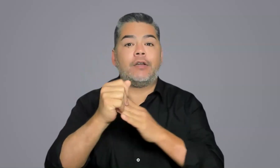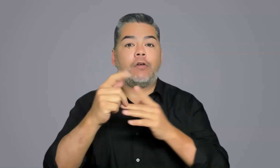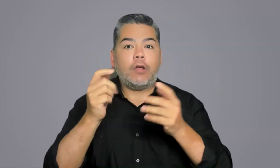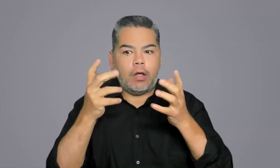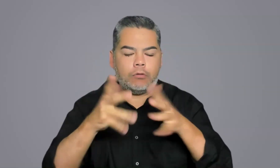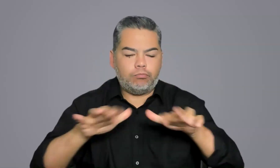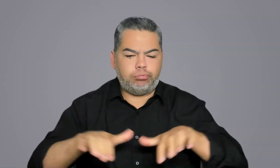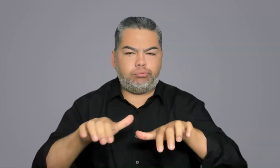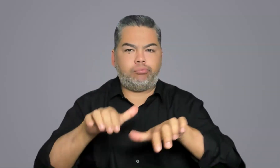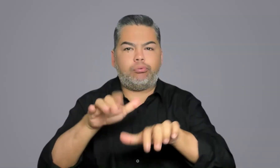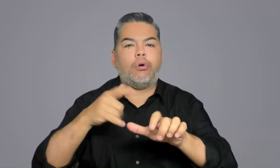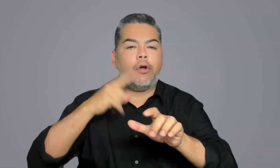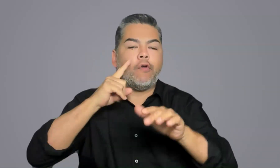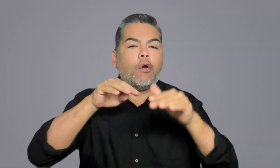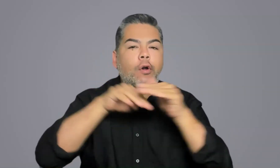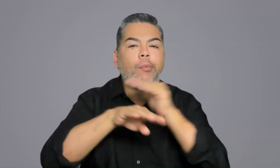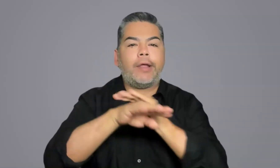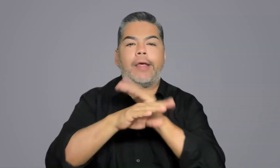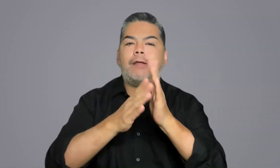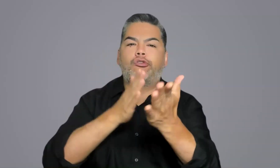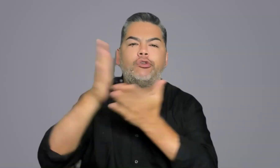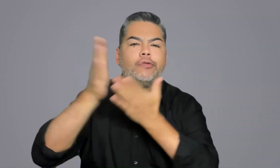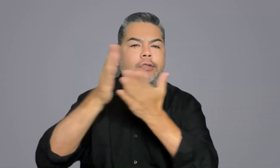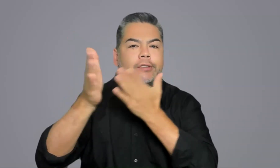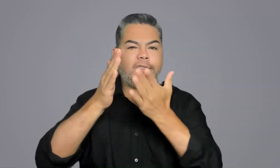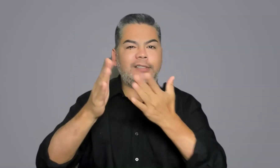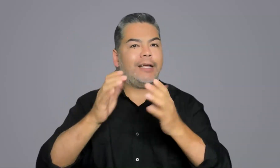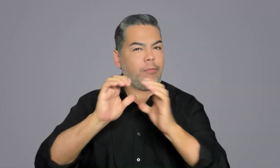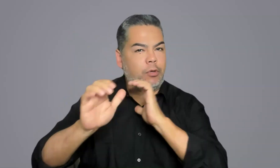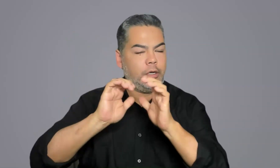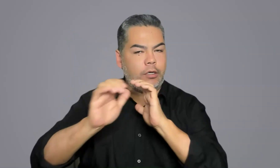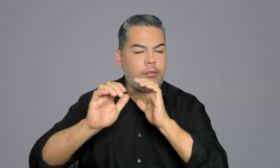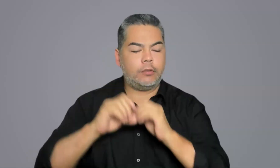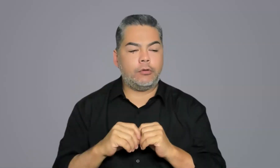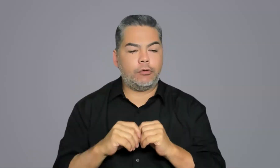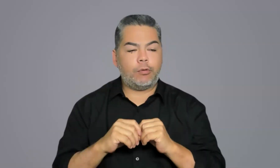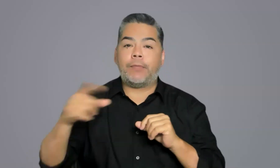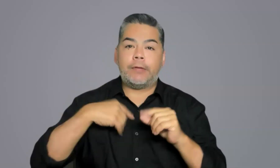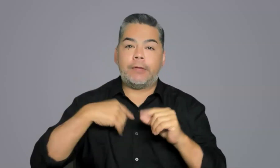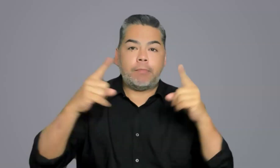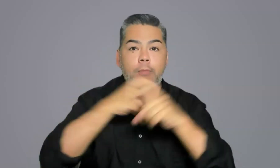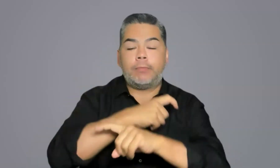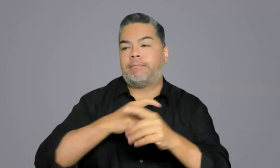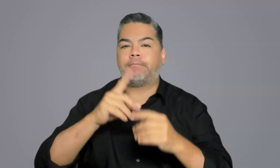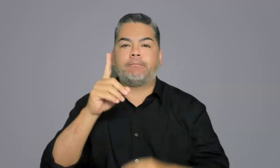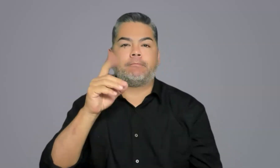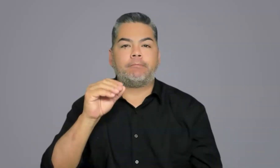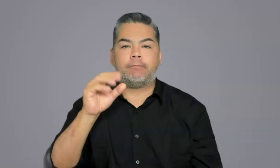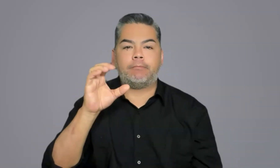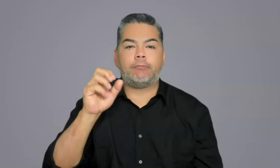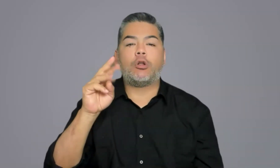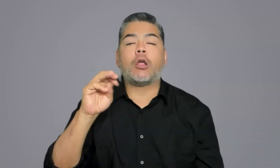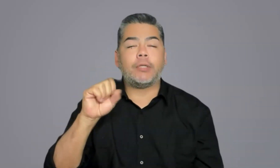and communications. Her work includes remediating complex documents and delivering training on